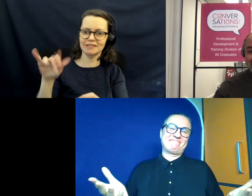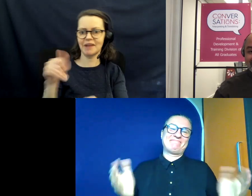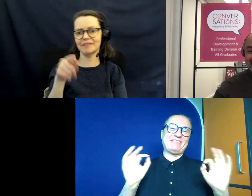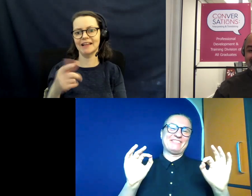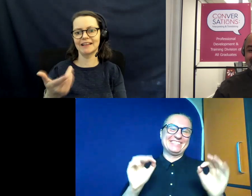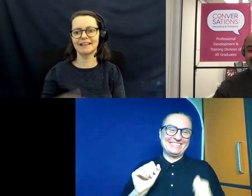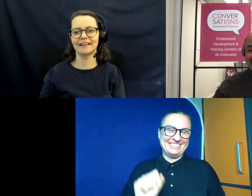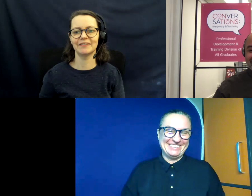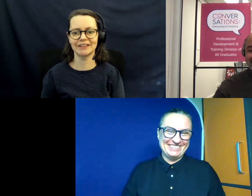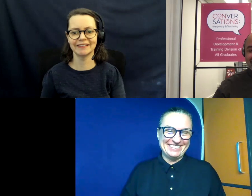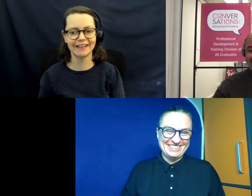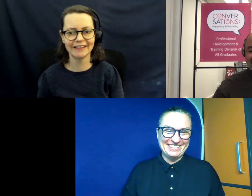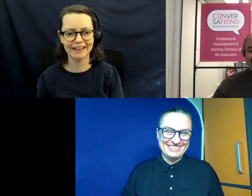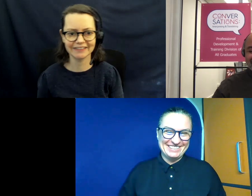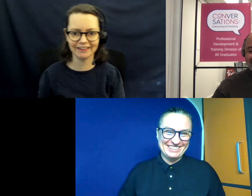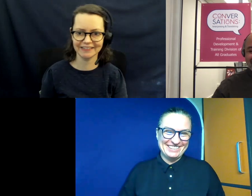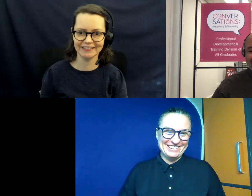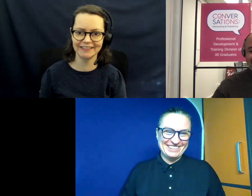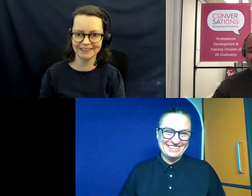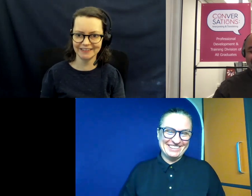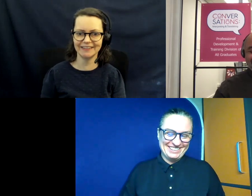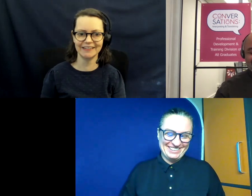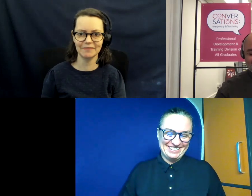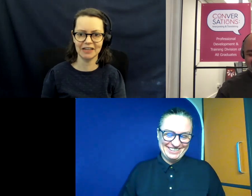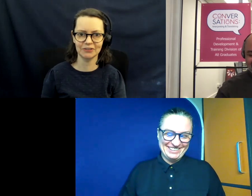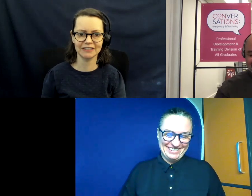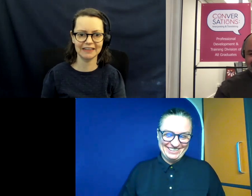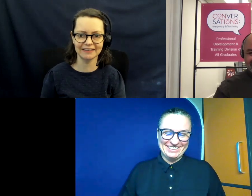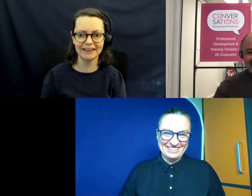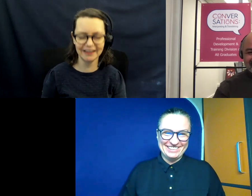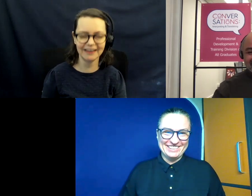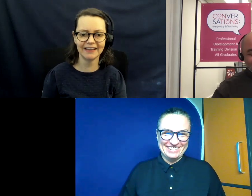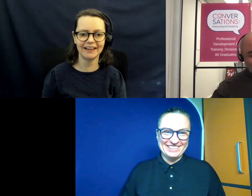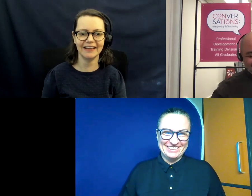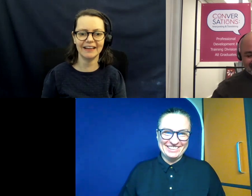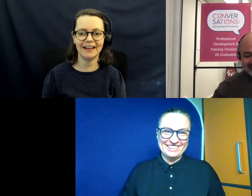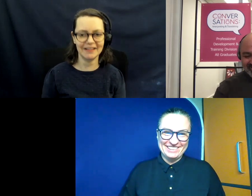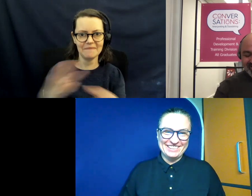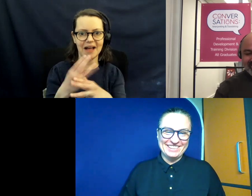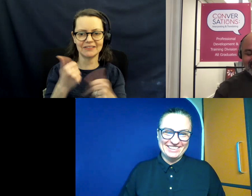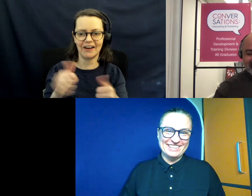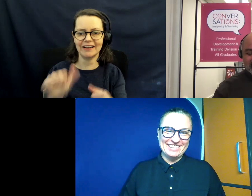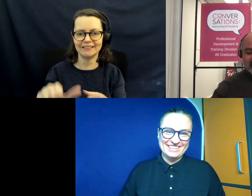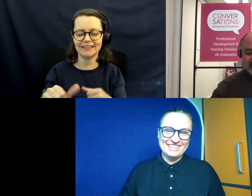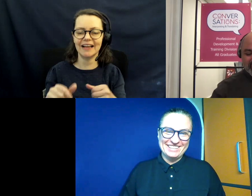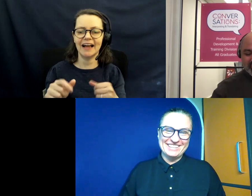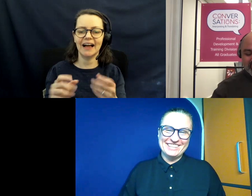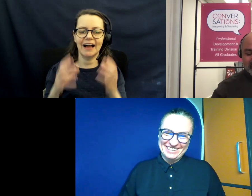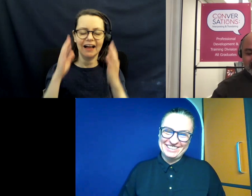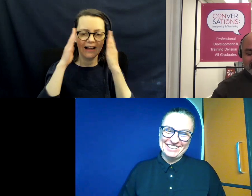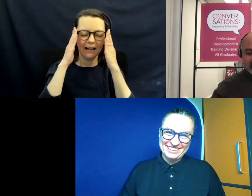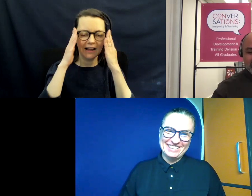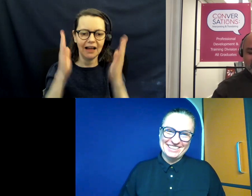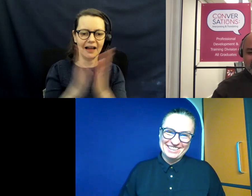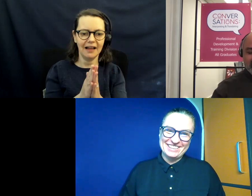be the fact. Yeah, that is right. That works out. Indeed, it does. In addition